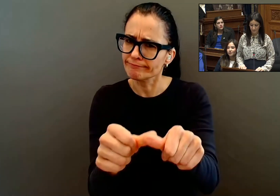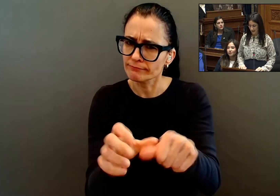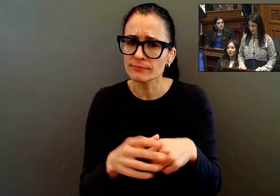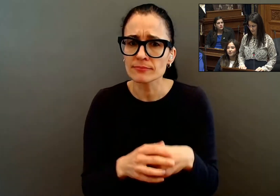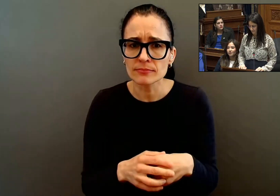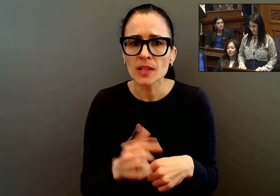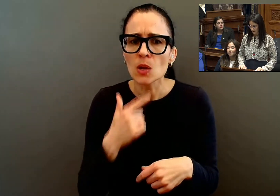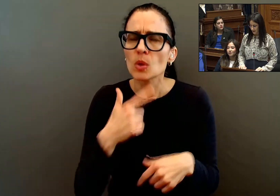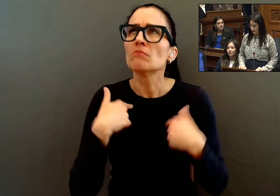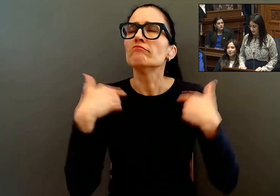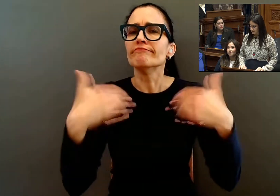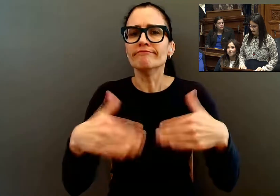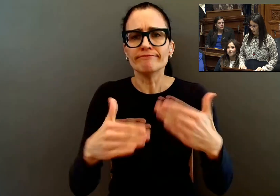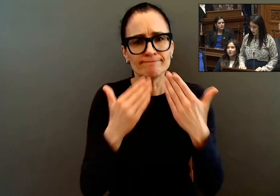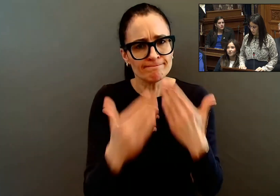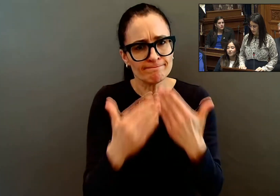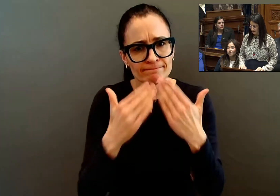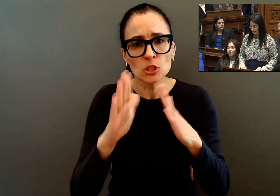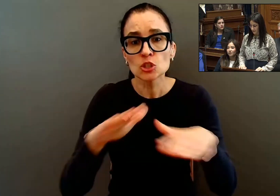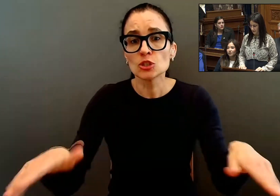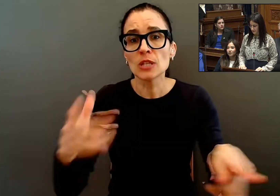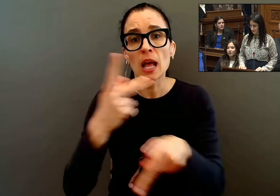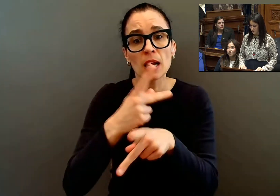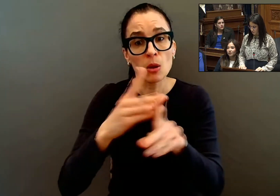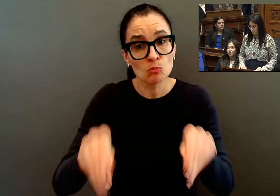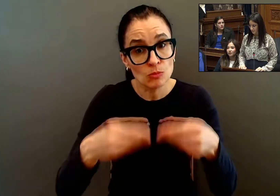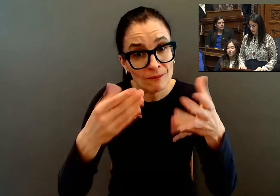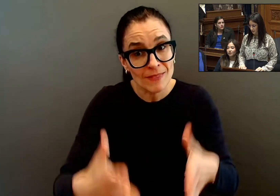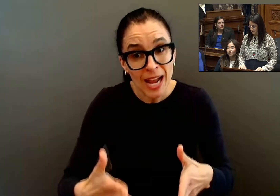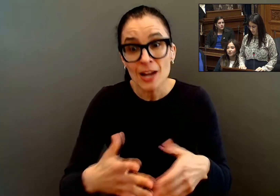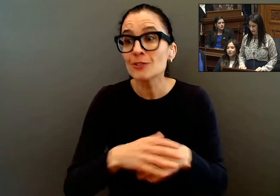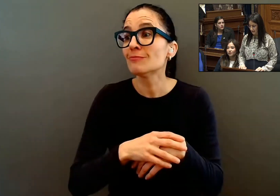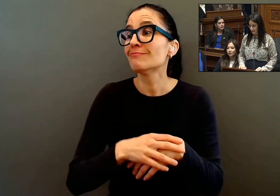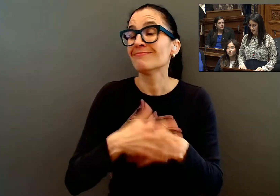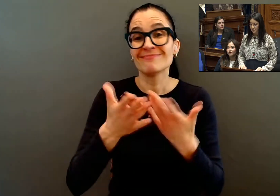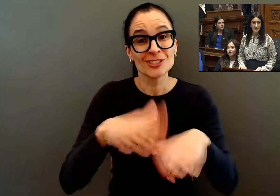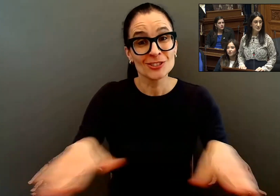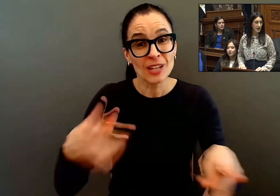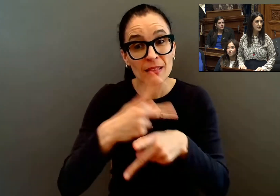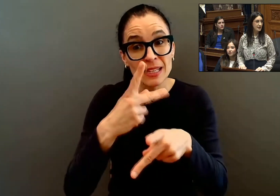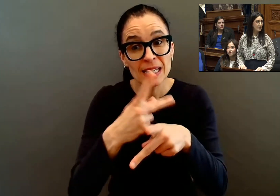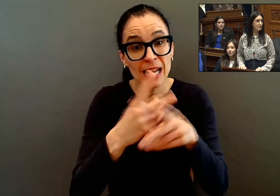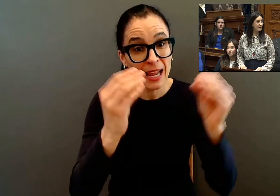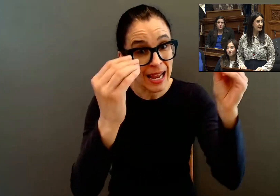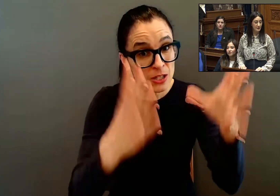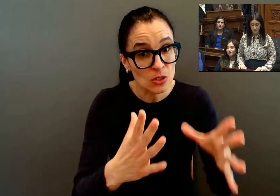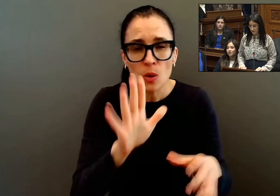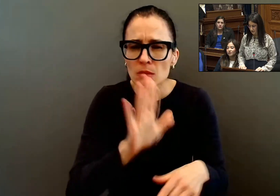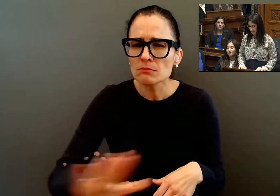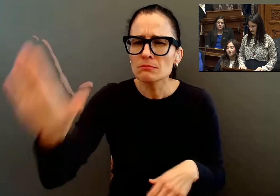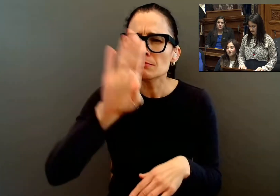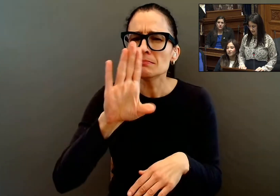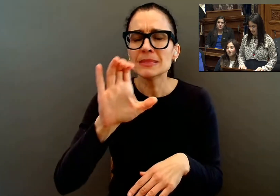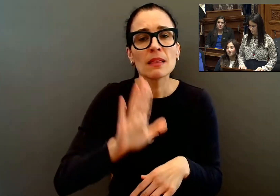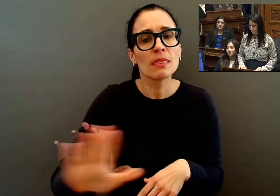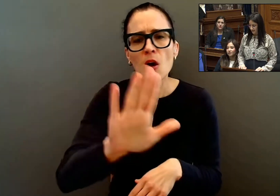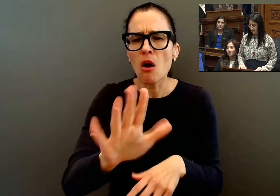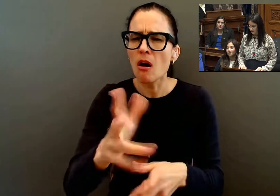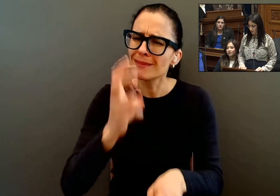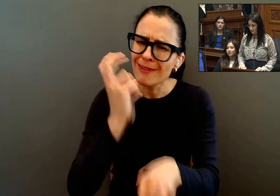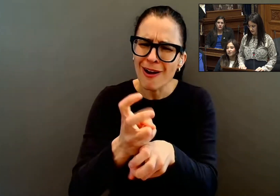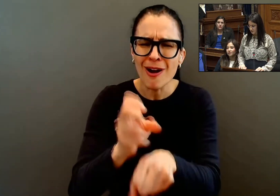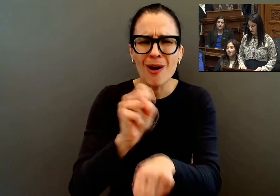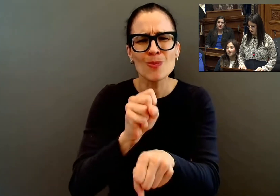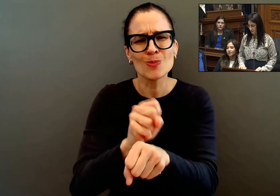and their compassion. I invite all British Columbians to join me on Friday during Child Care Provider Appreciation Day